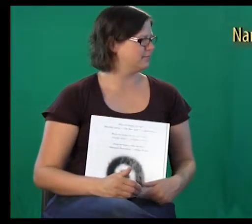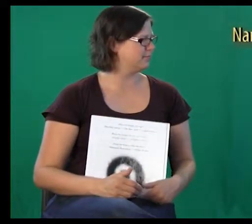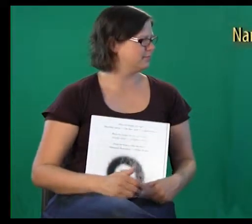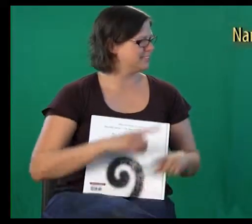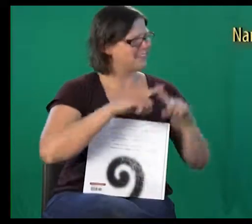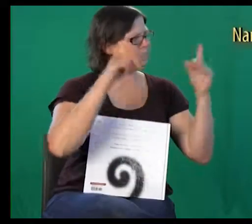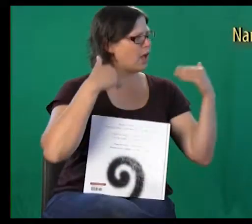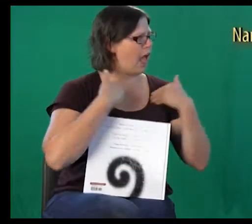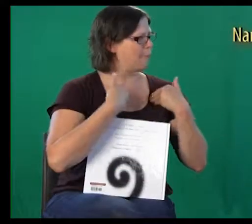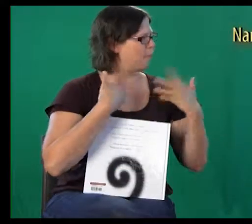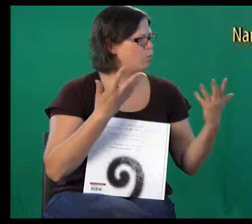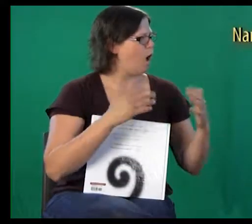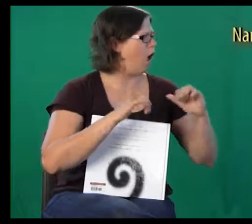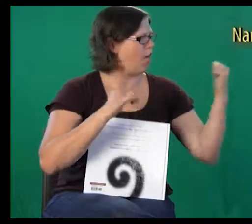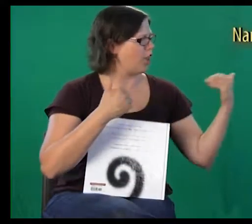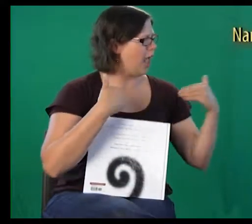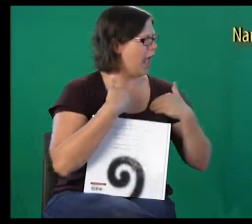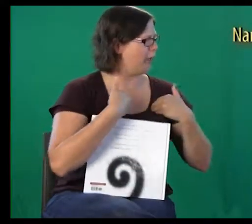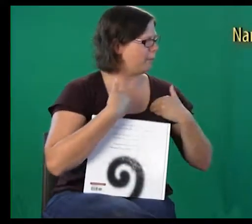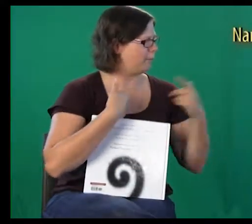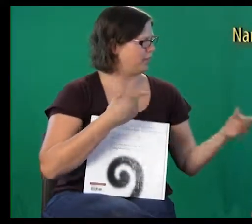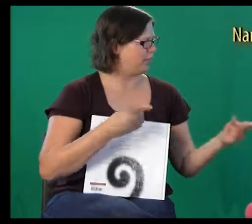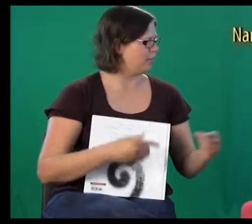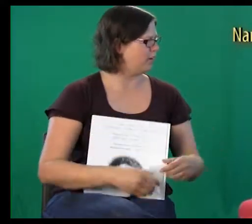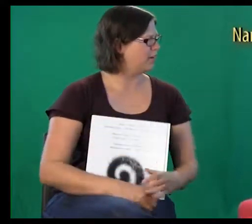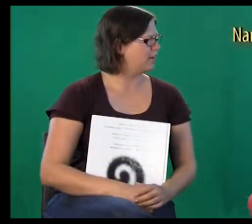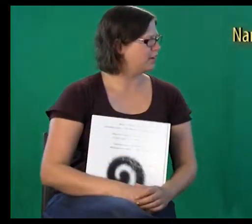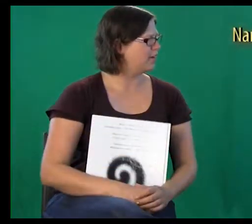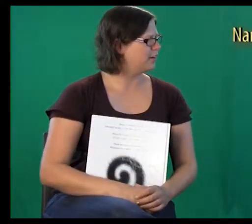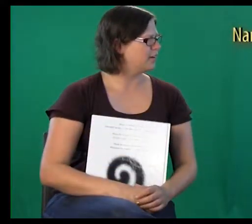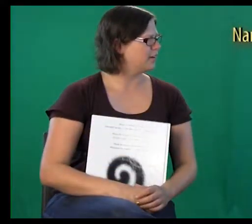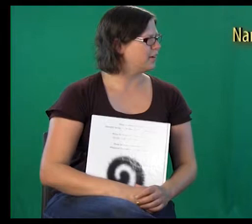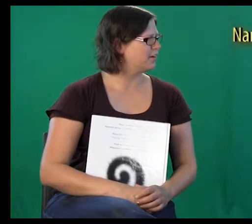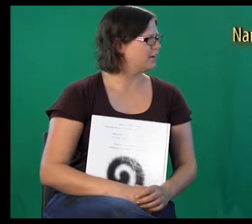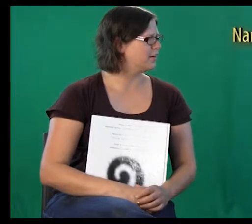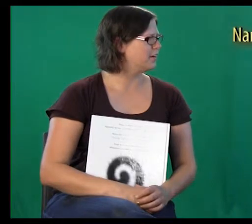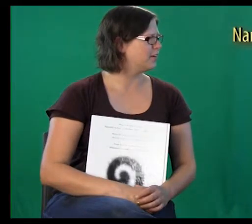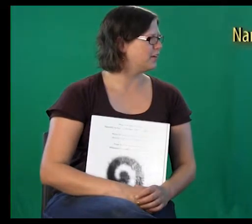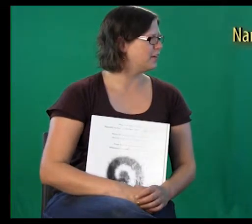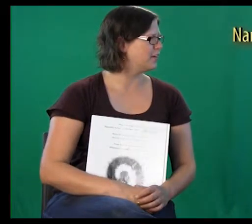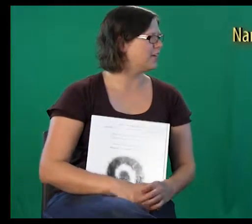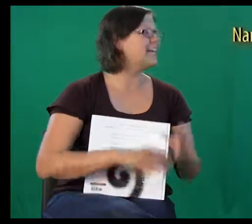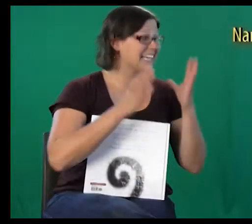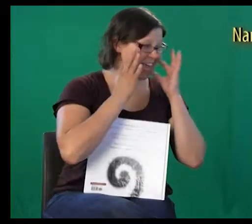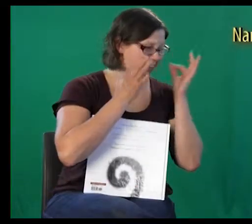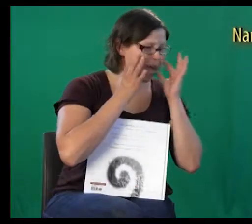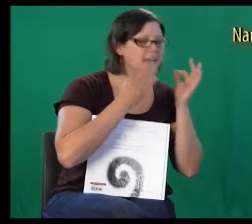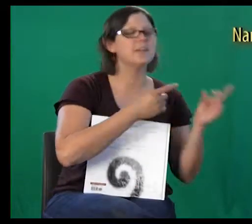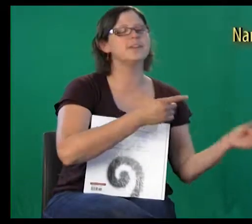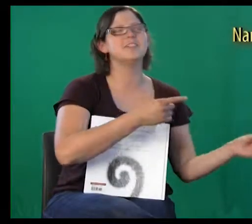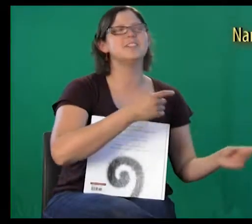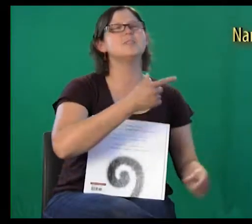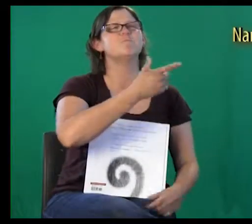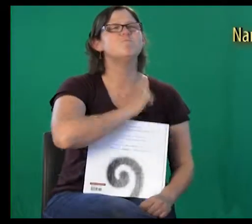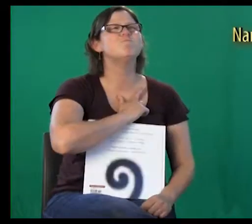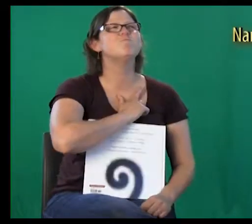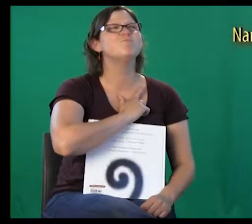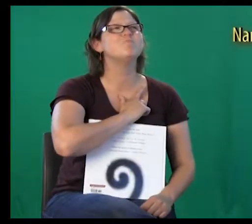fish. You come up with a different animal. What's a different animal? What's another animal? Cat, okay. My